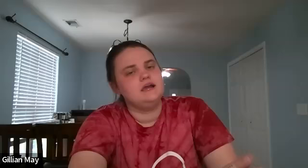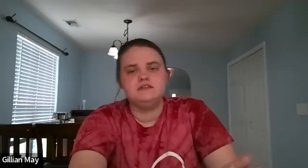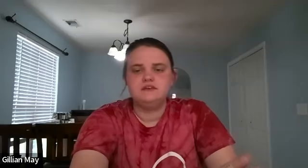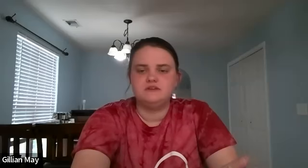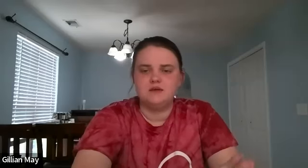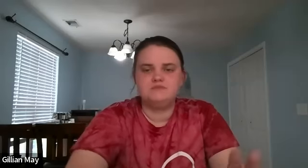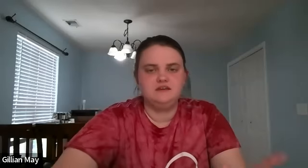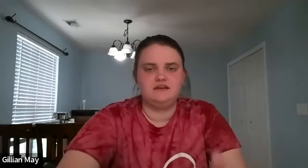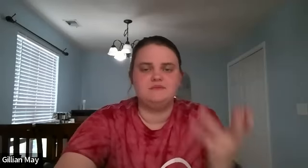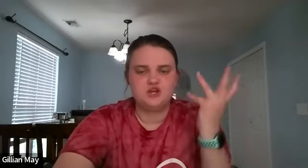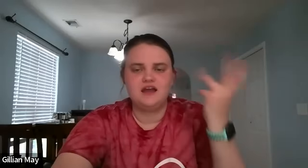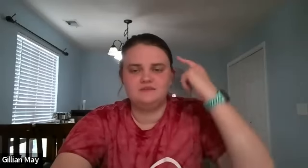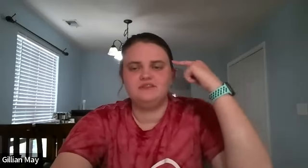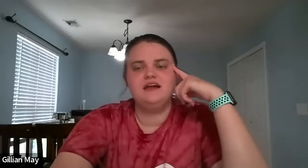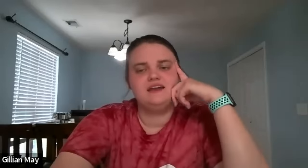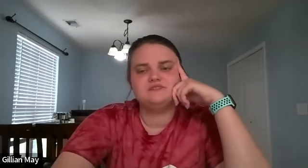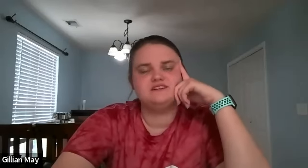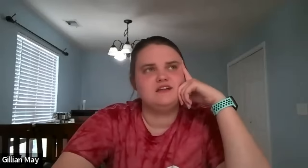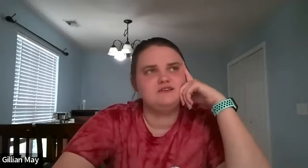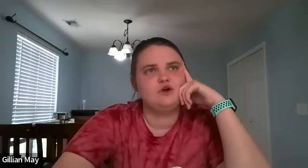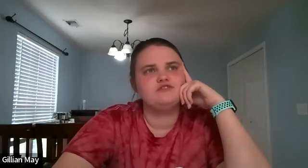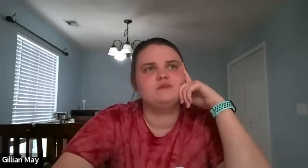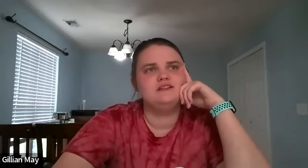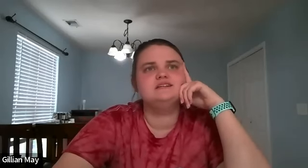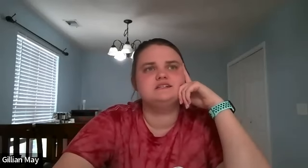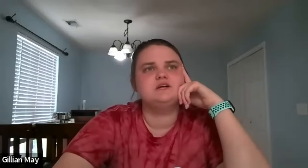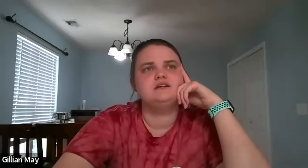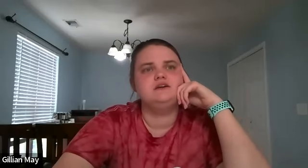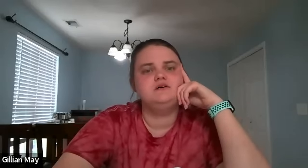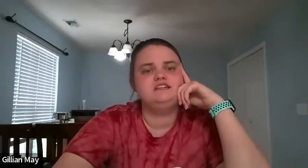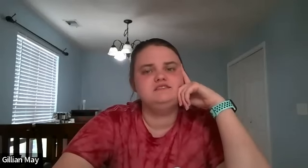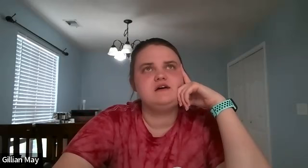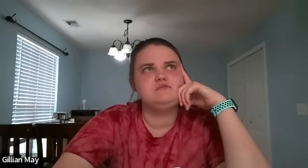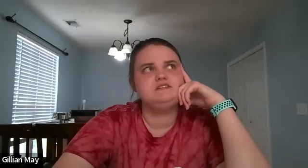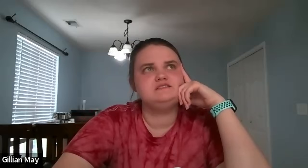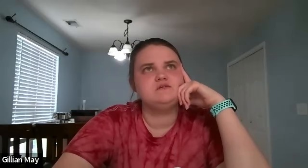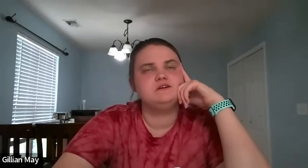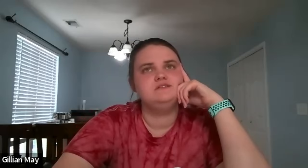I can't think of it. I'm trying, but like I'm sitting here like going through my list and I'm like, no, we did that one. We did that one.